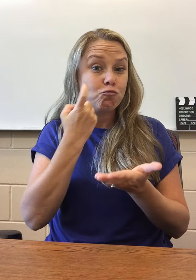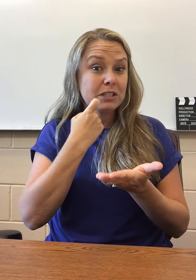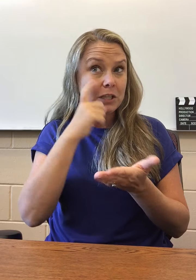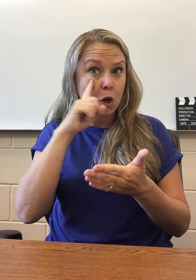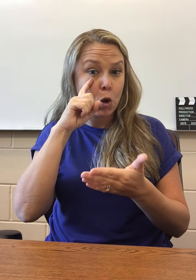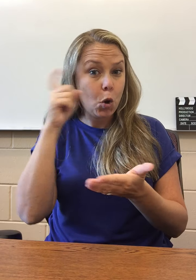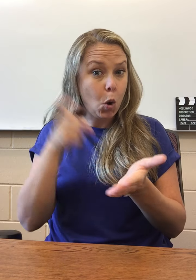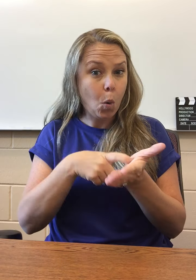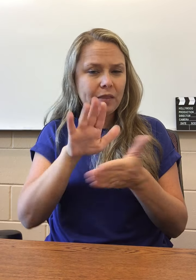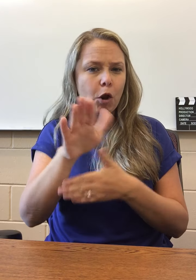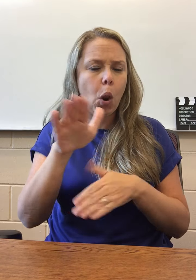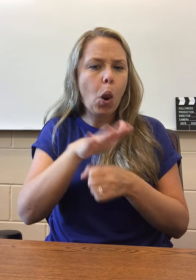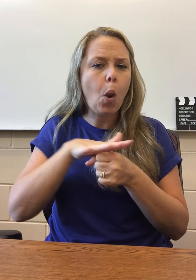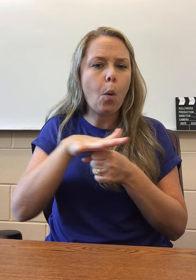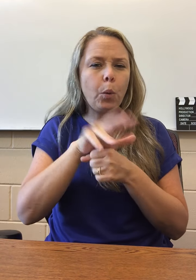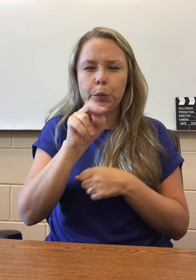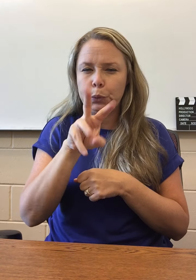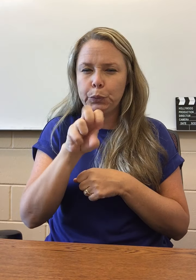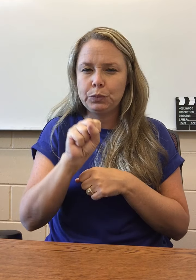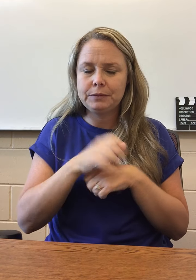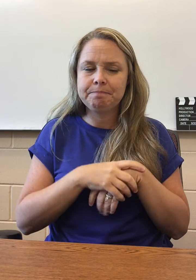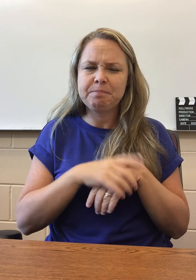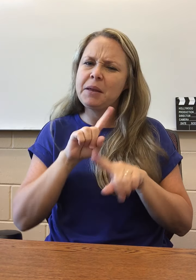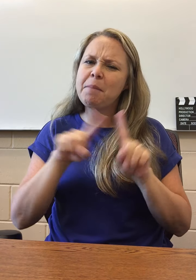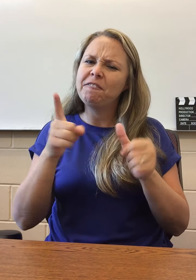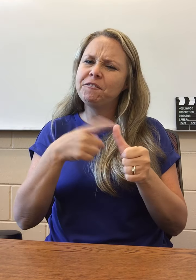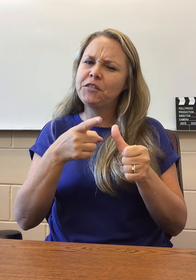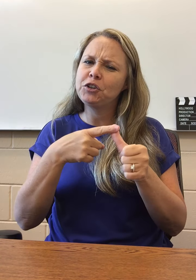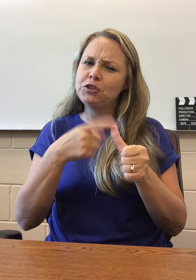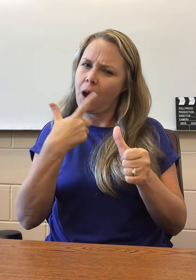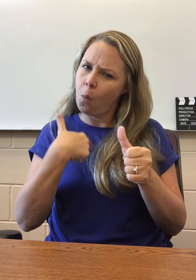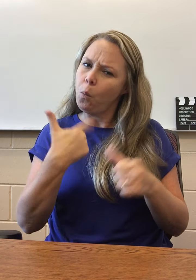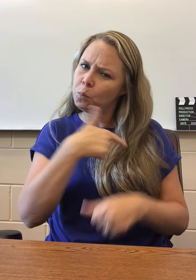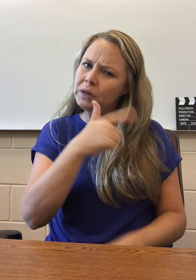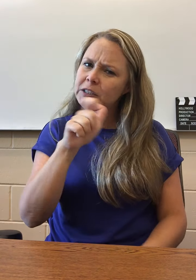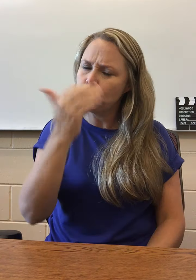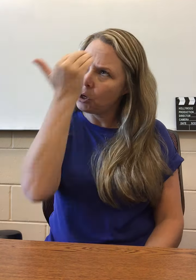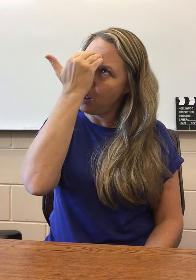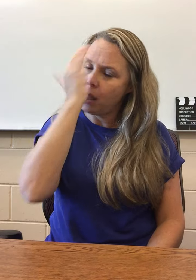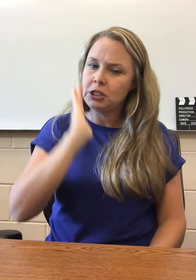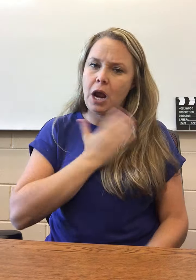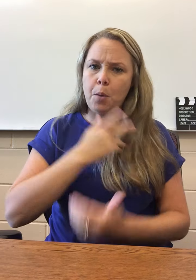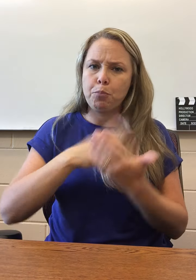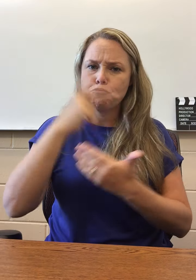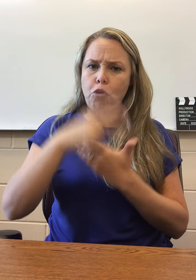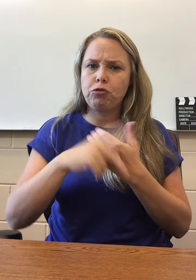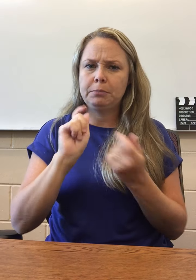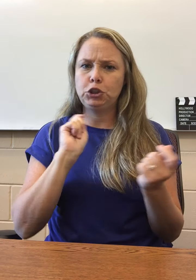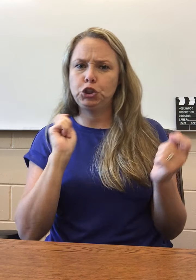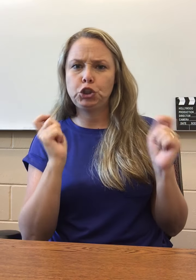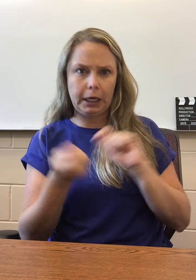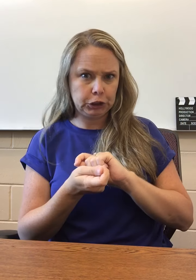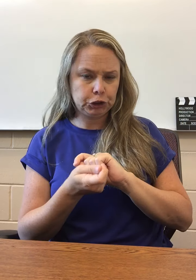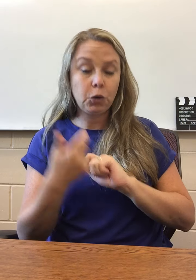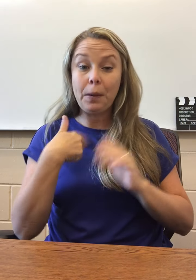local news but first luke i think we need to acknowledge our program change you know we plan to provide a